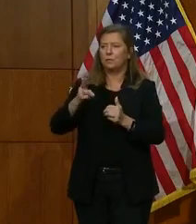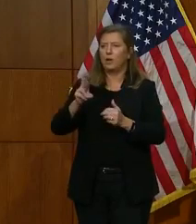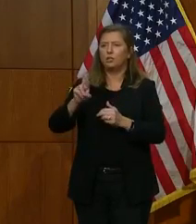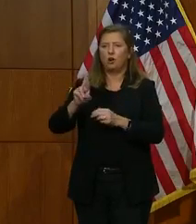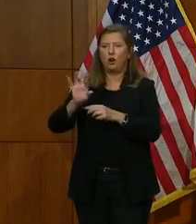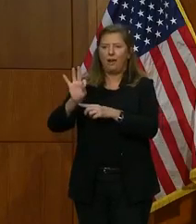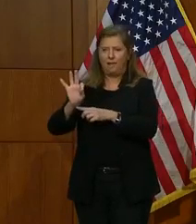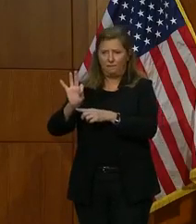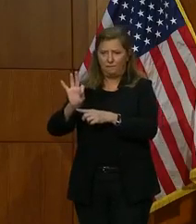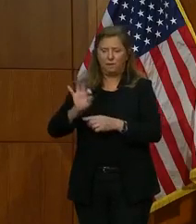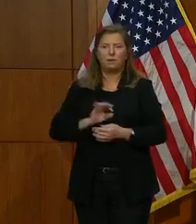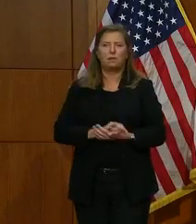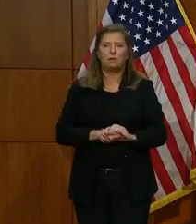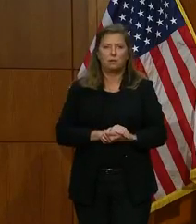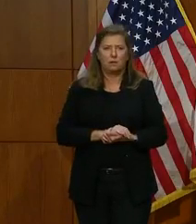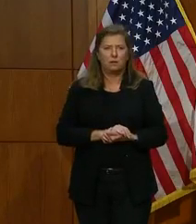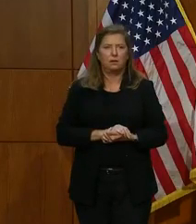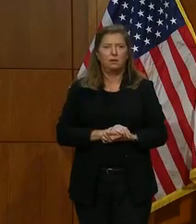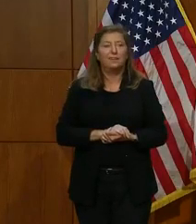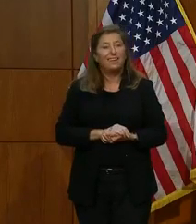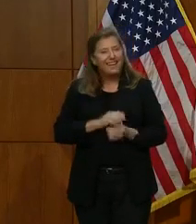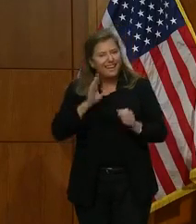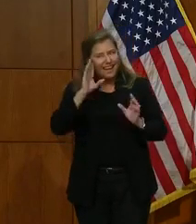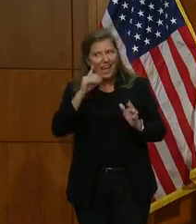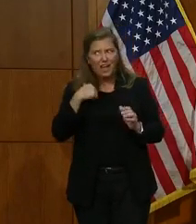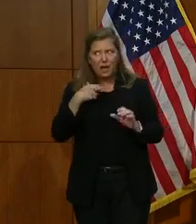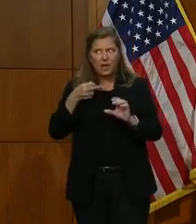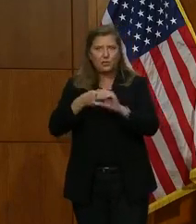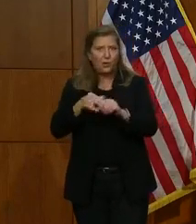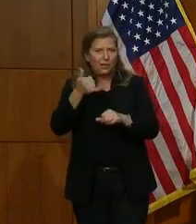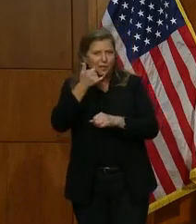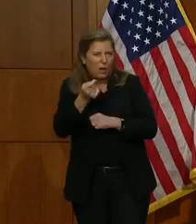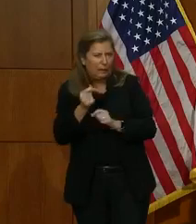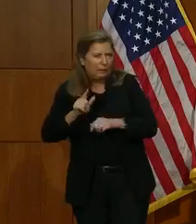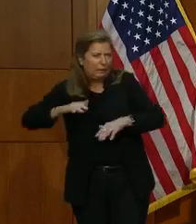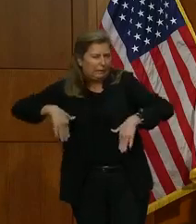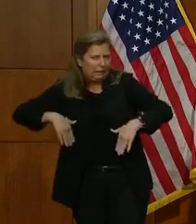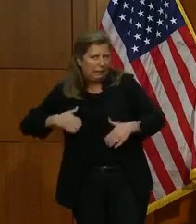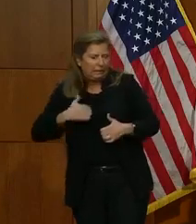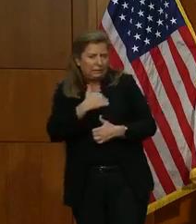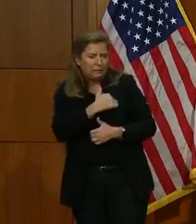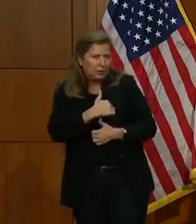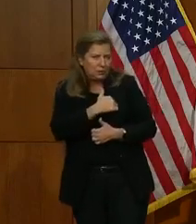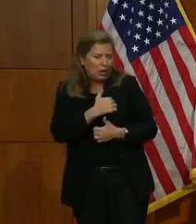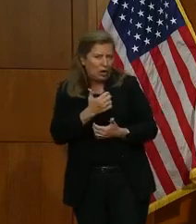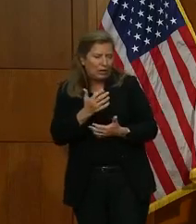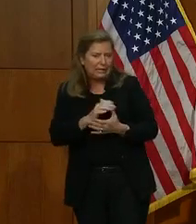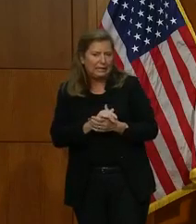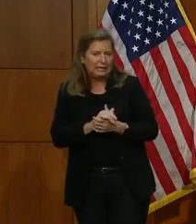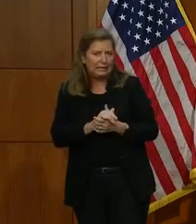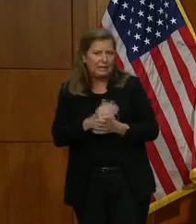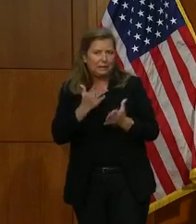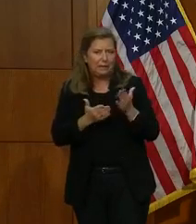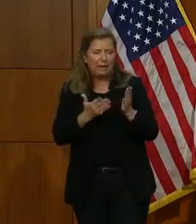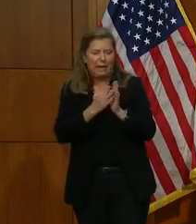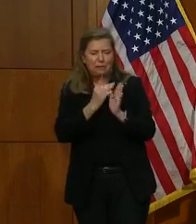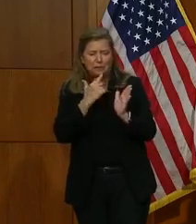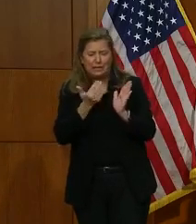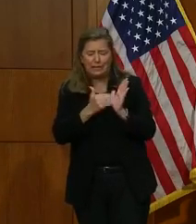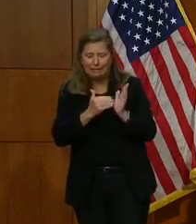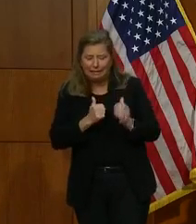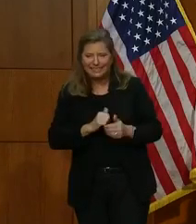Yeah, hi. I jumped on the call a few minutes late, so sorry if this is makes you repeat yourself.